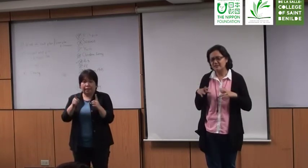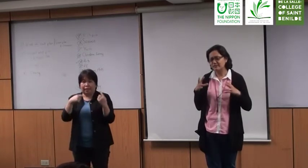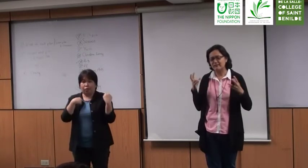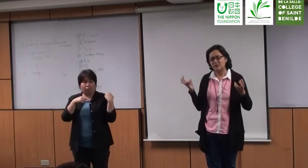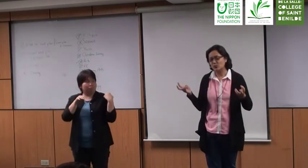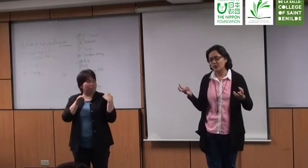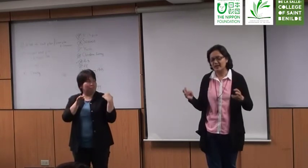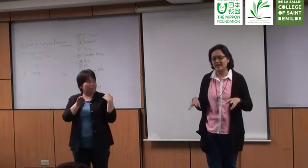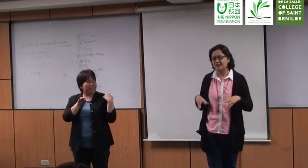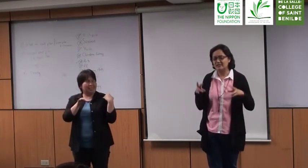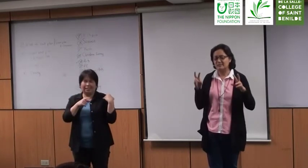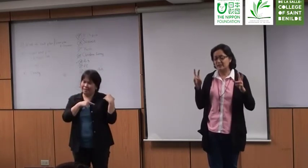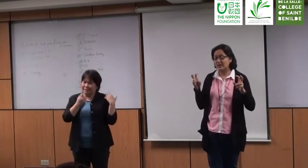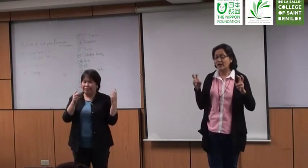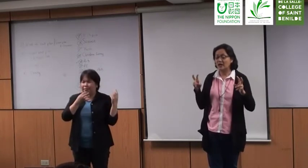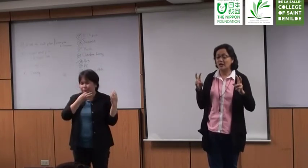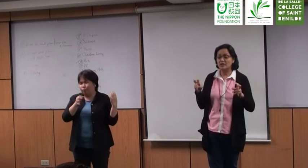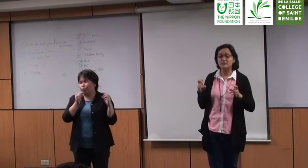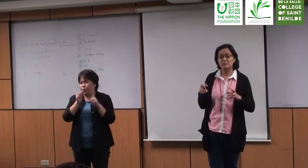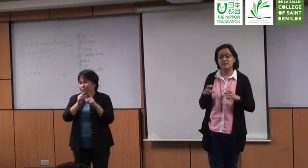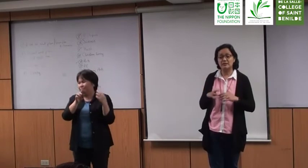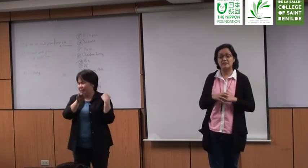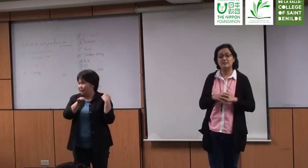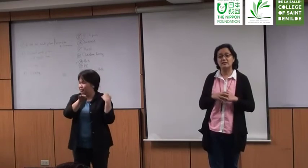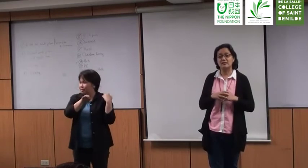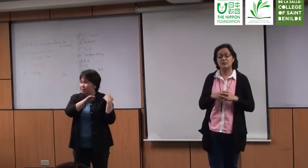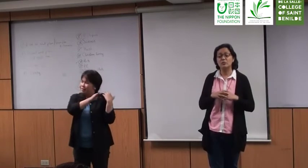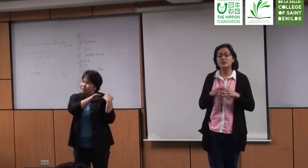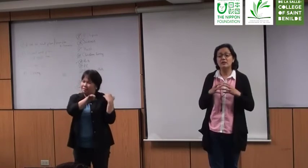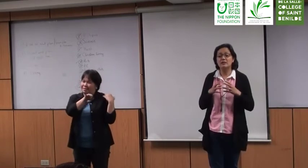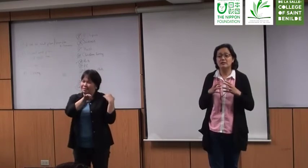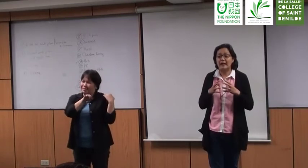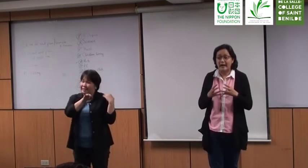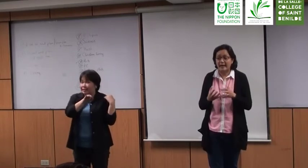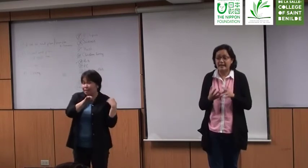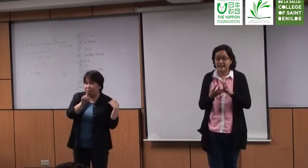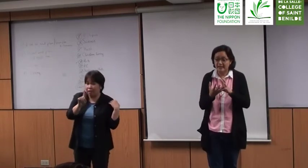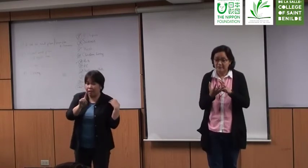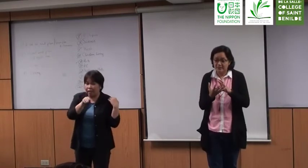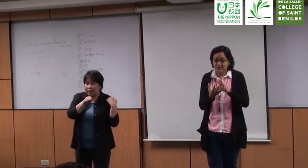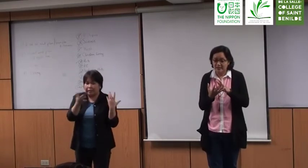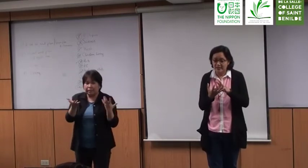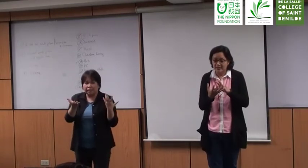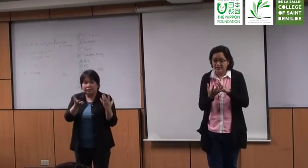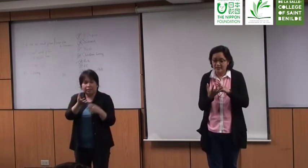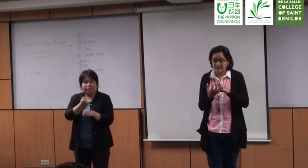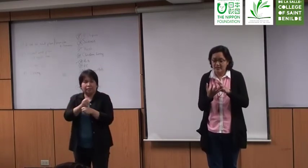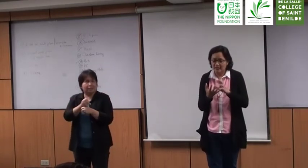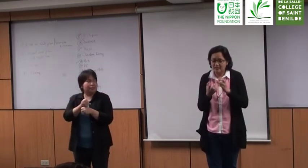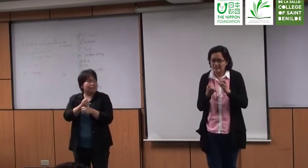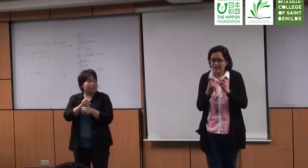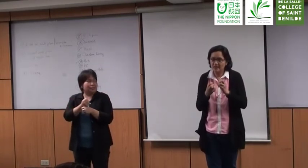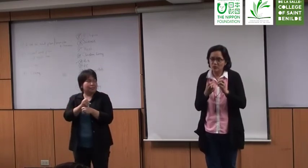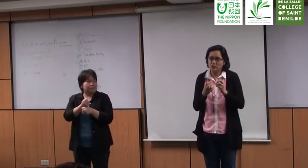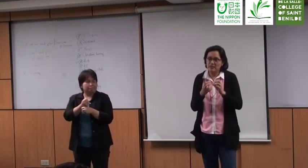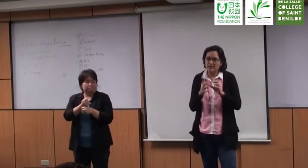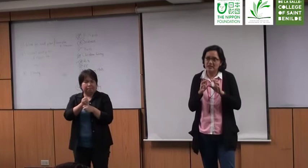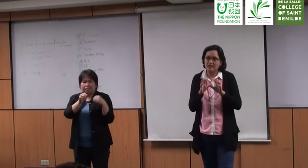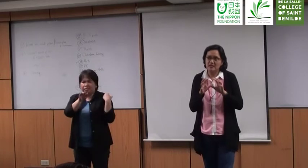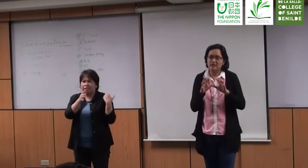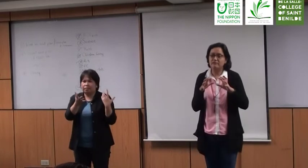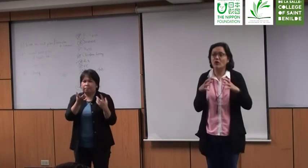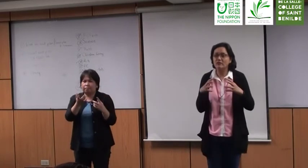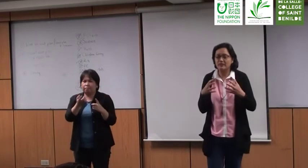accountability is a favorite word now, but our accountability does not only lie does not